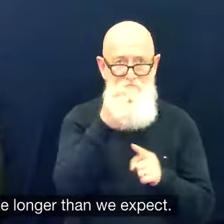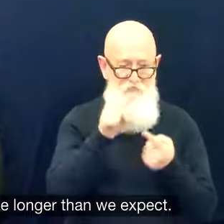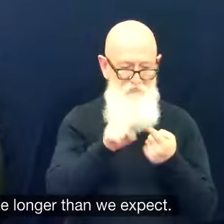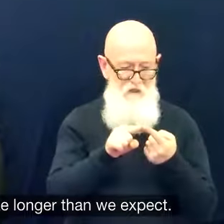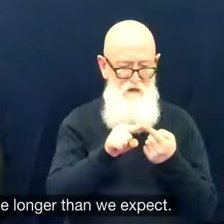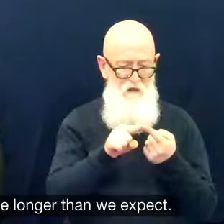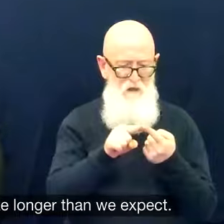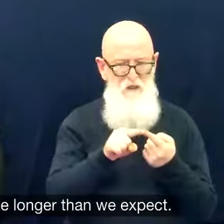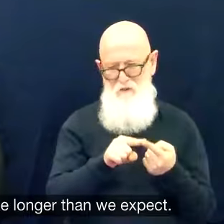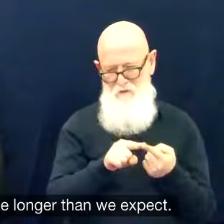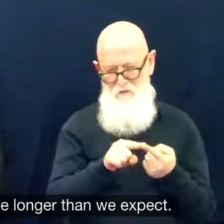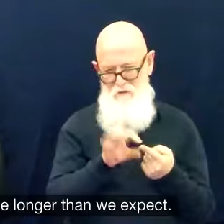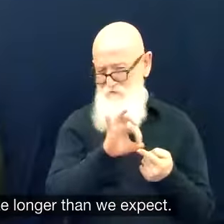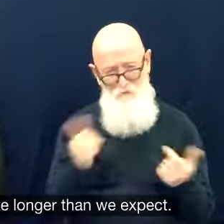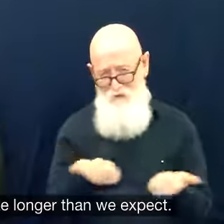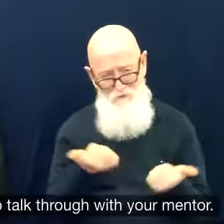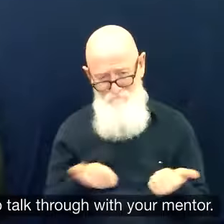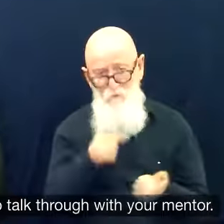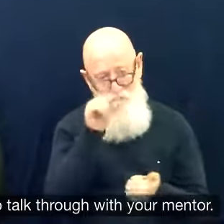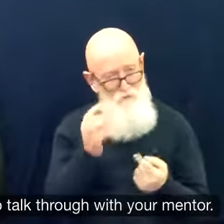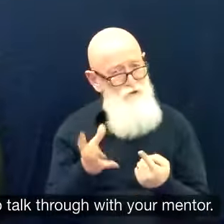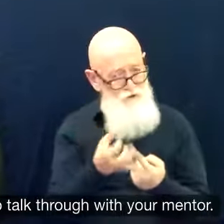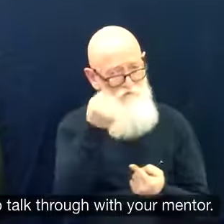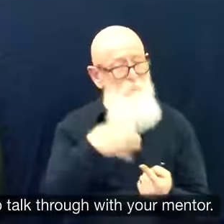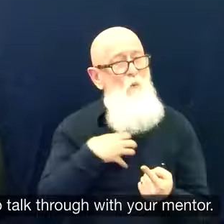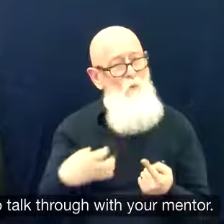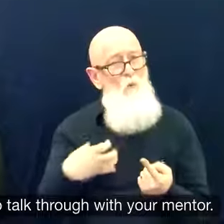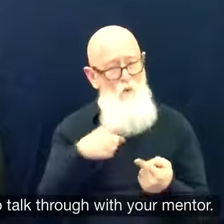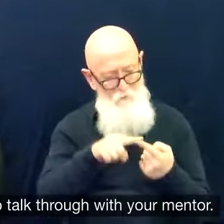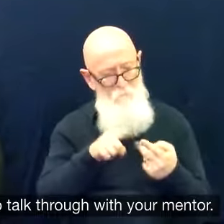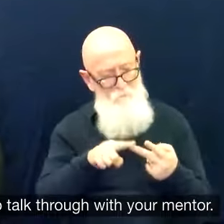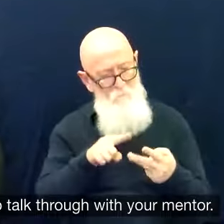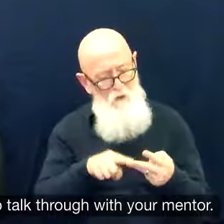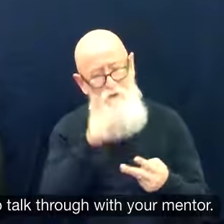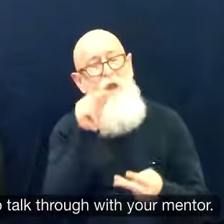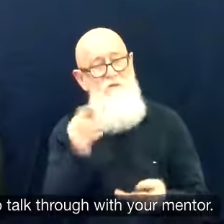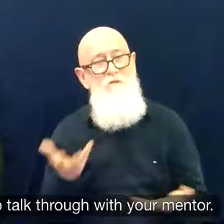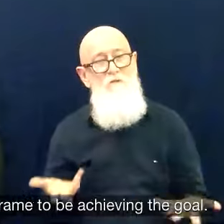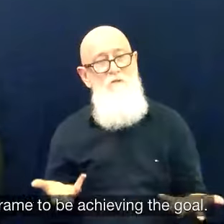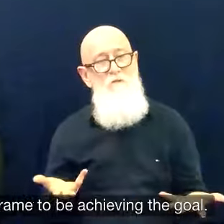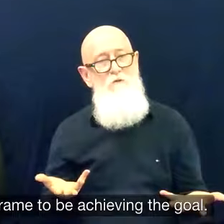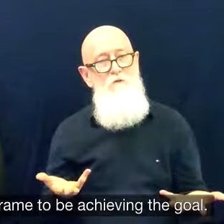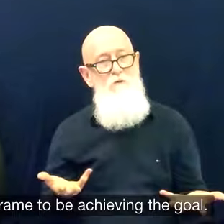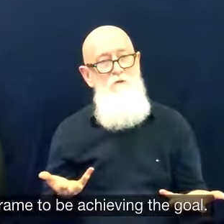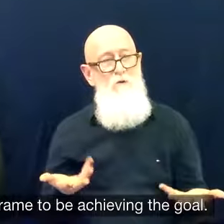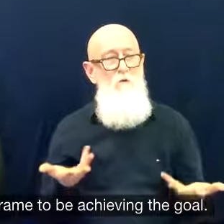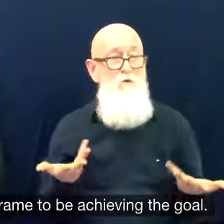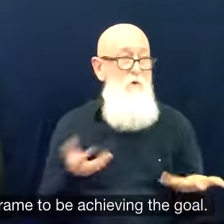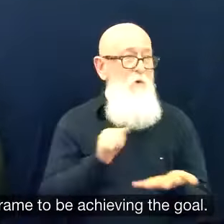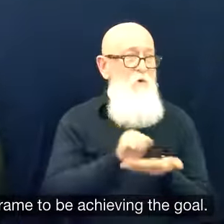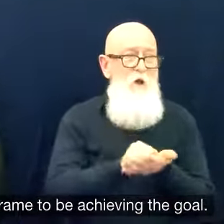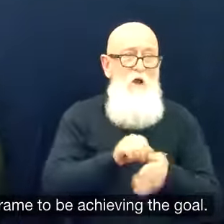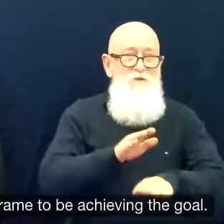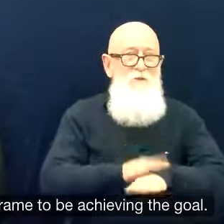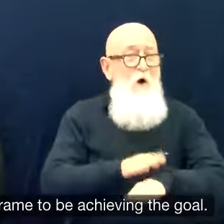your mentor. What's a reasonable time frame to be achieving the goal? So timely comes